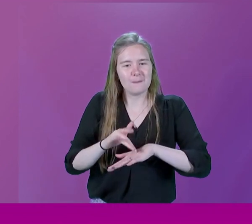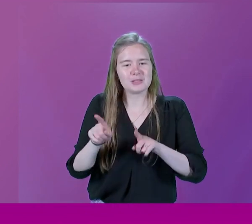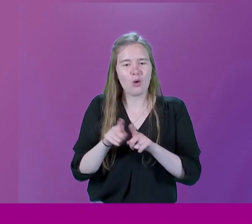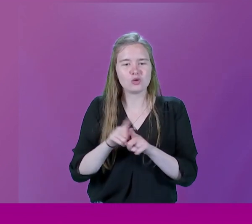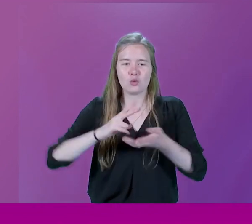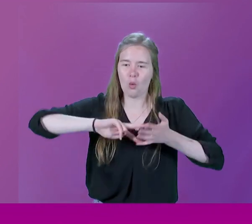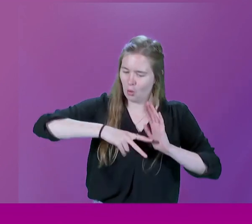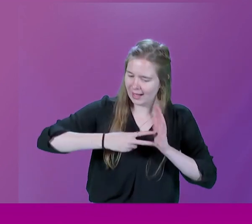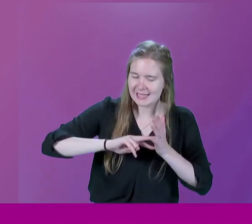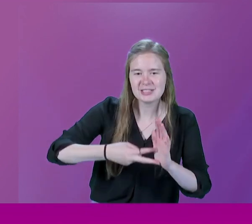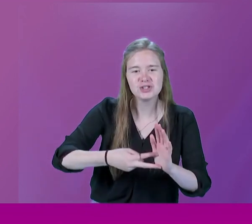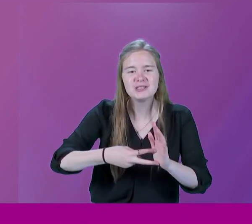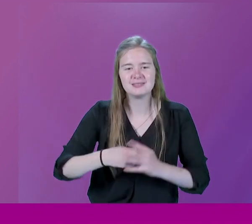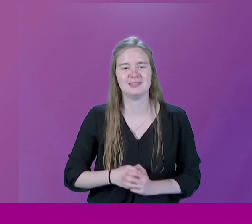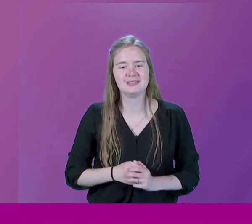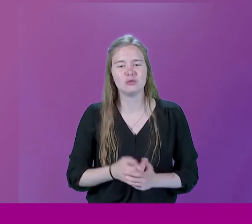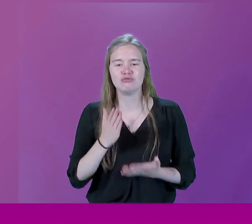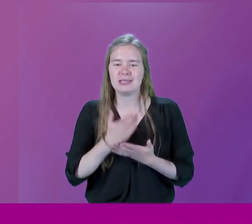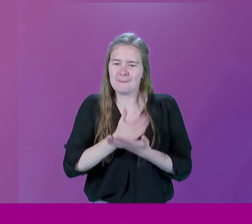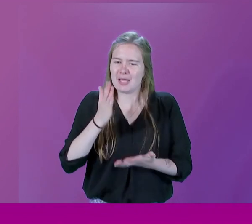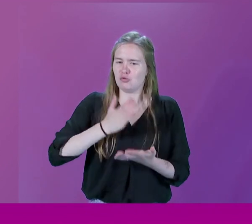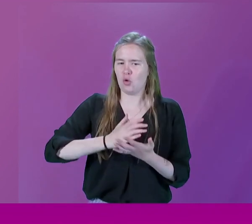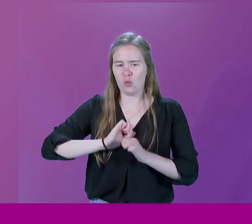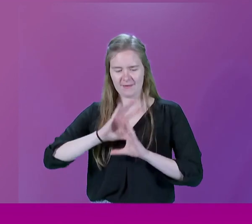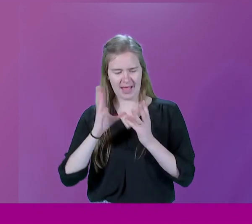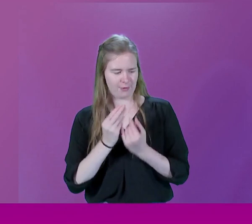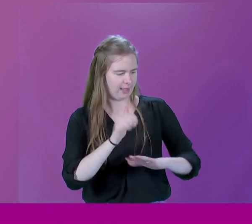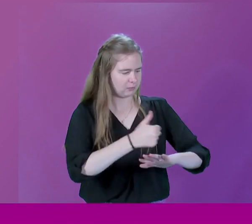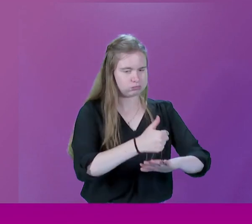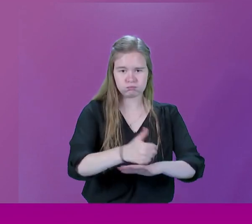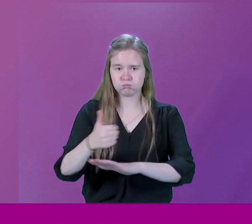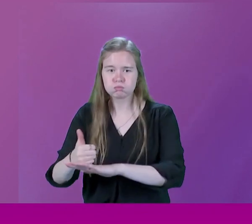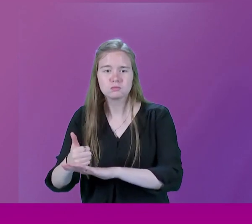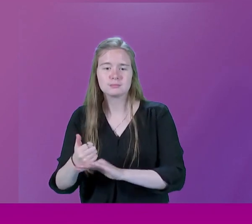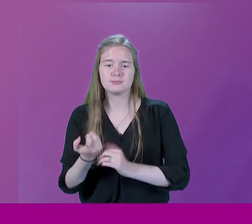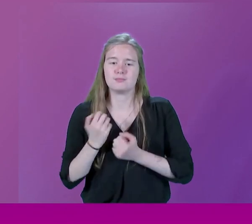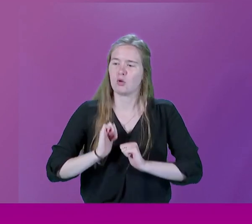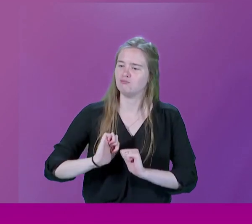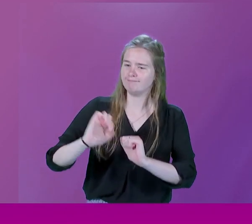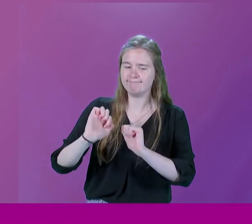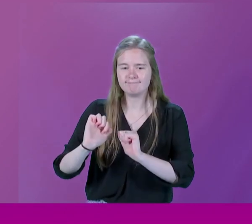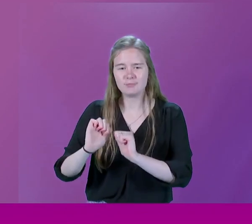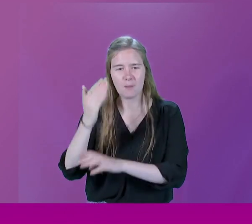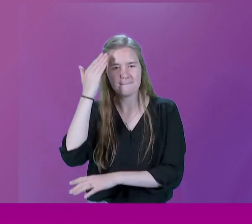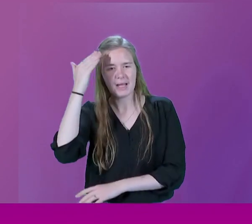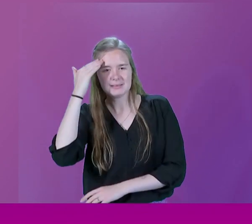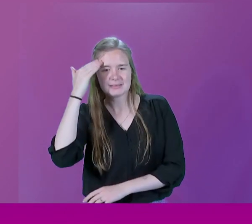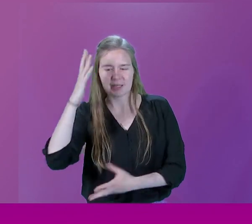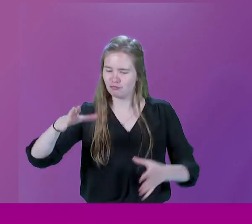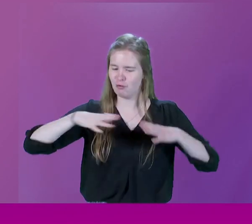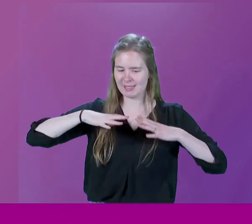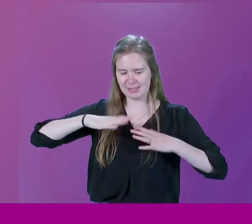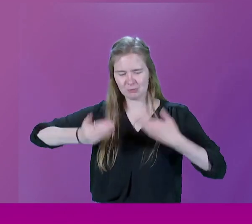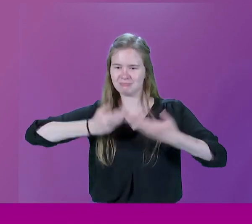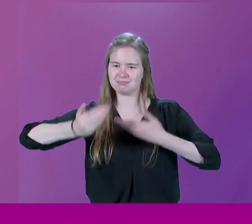the organisation, So it's making sure you've got everything ready, you're there, you're mentally, ready